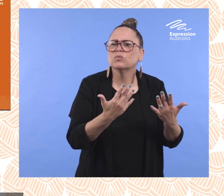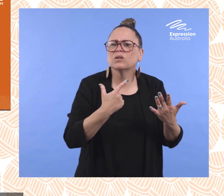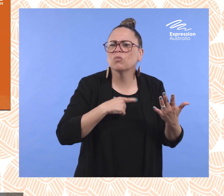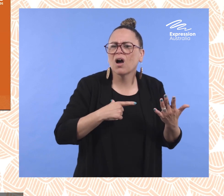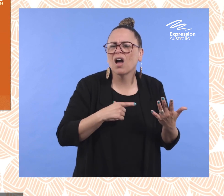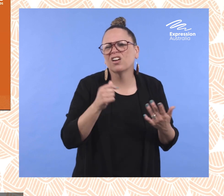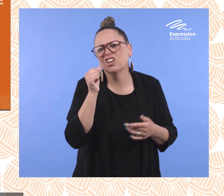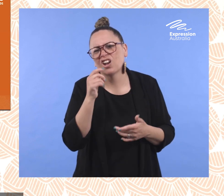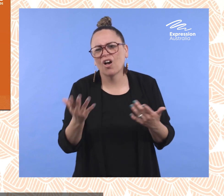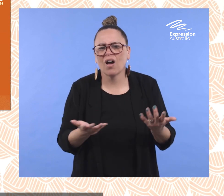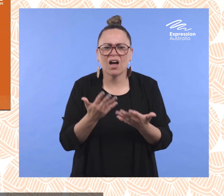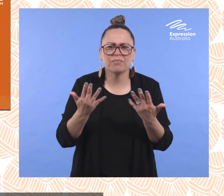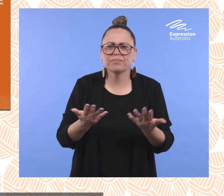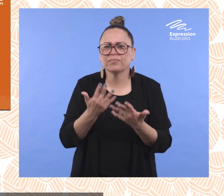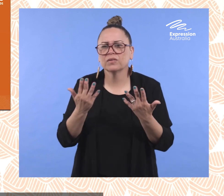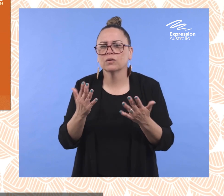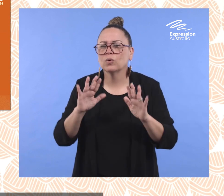is